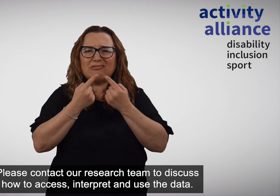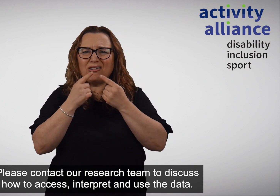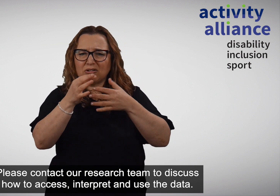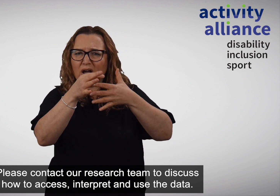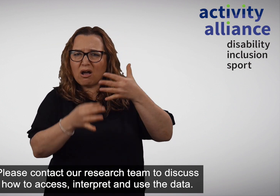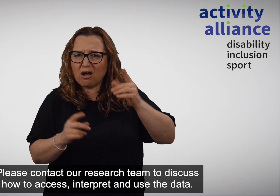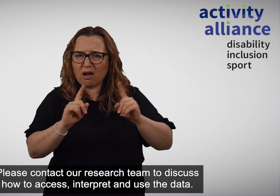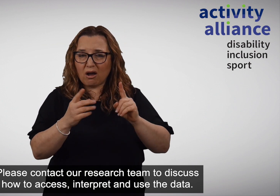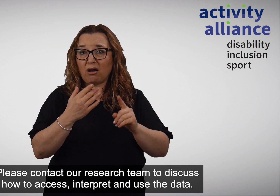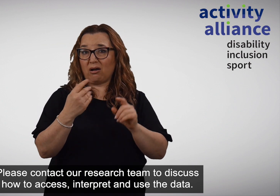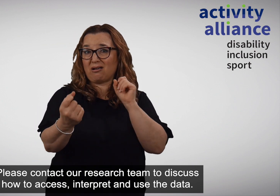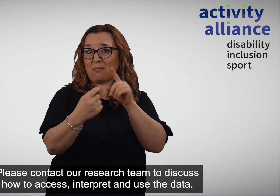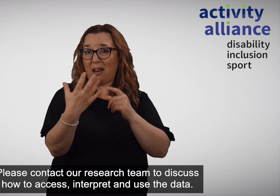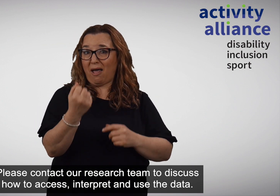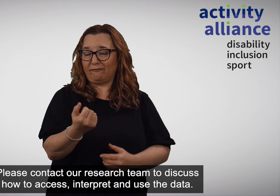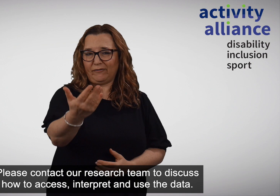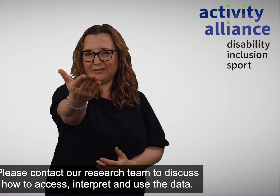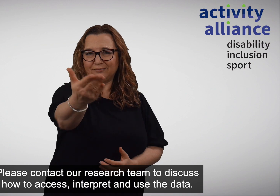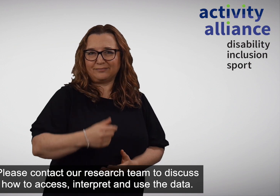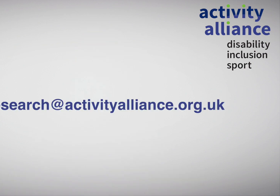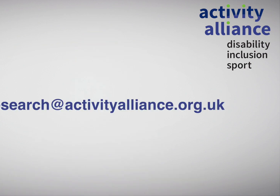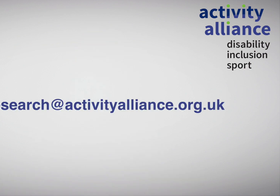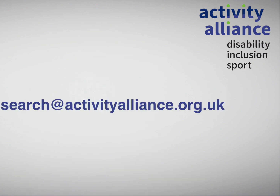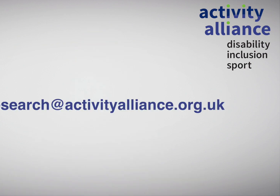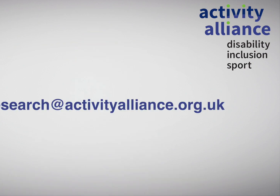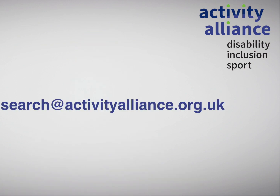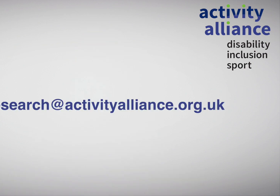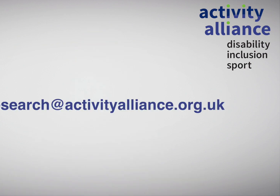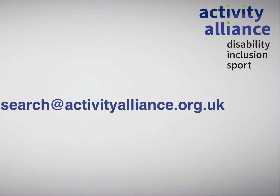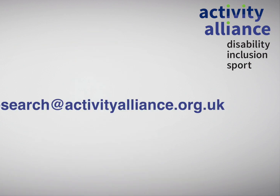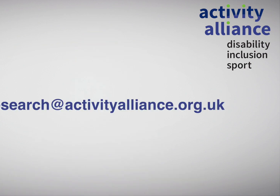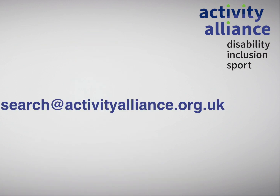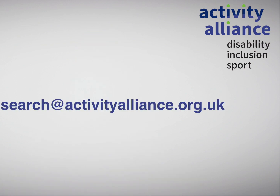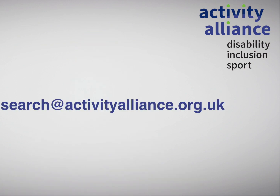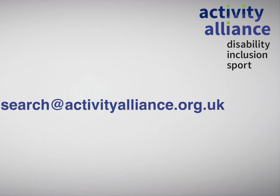research@activityalliance.org.uk.